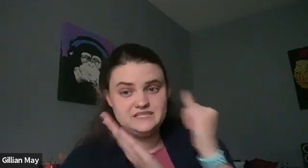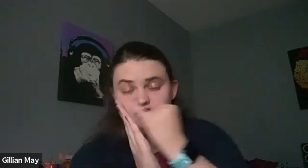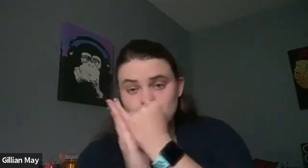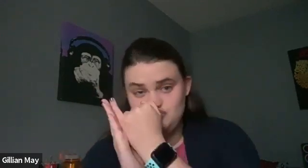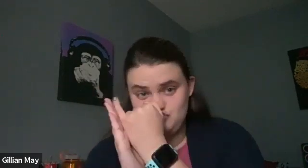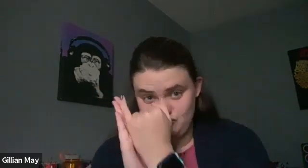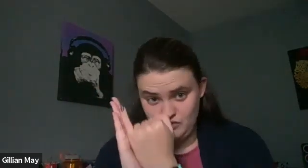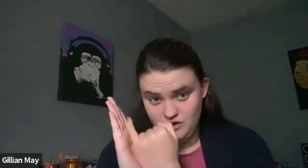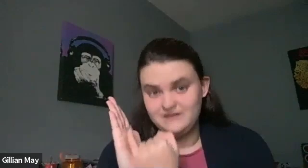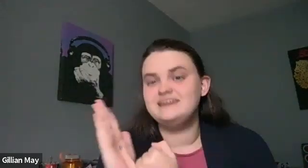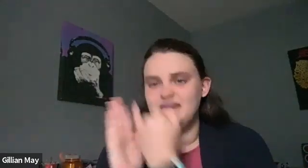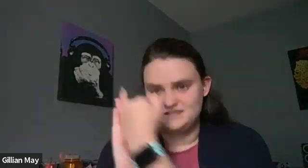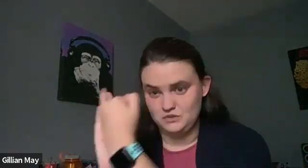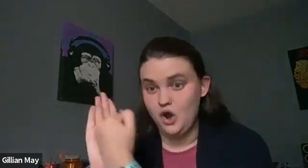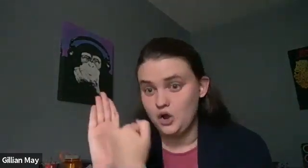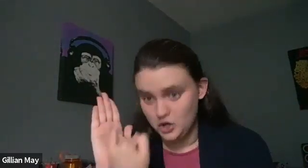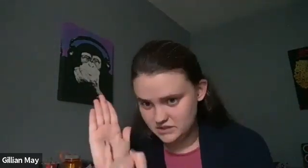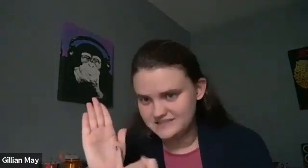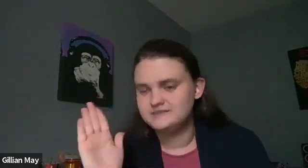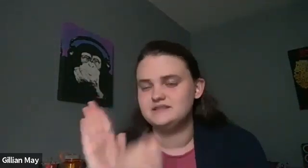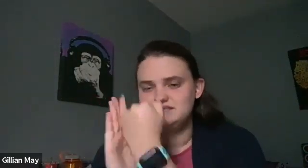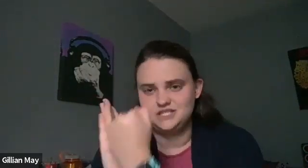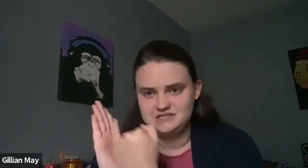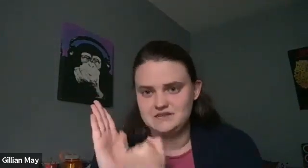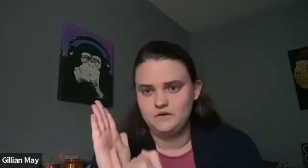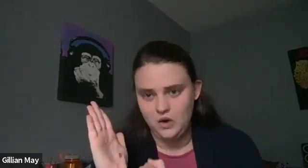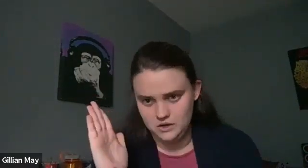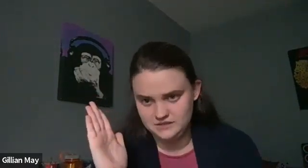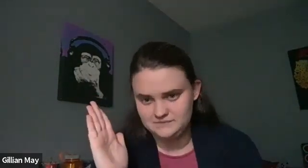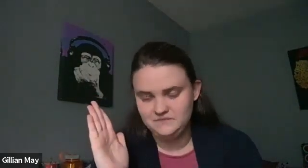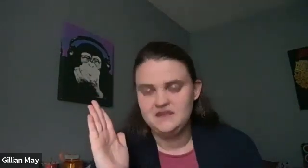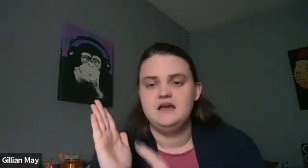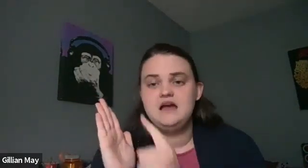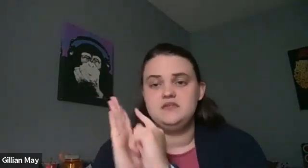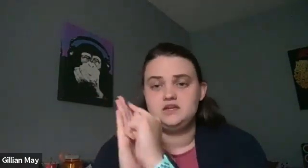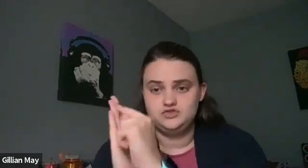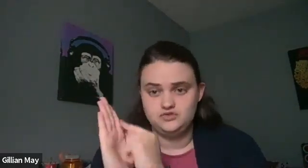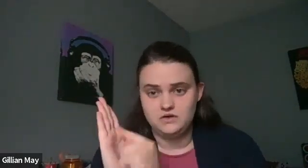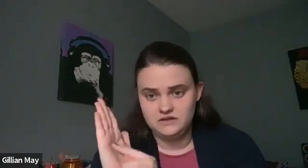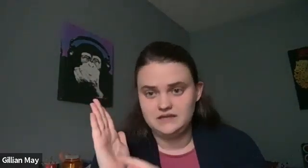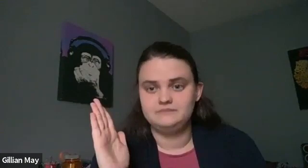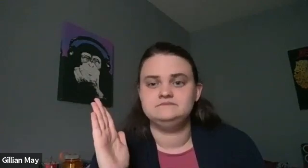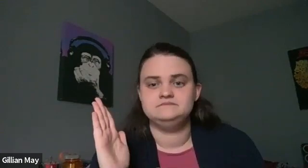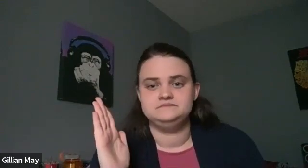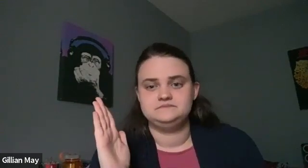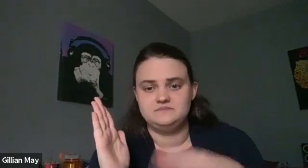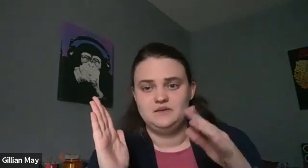did drawing? Yes. So art. This is just the sign for art. And then drawing. Then we